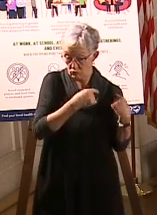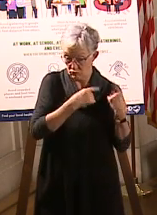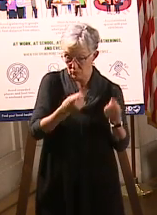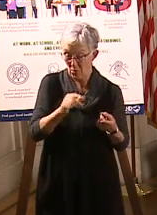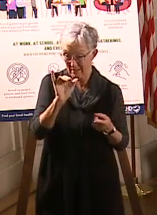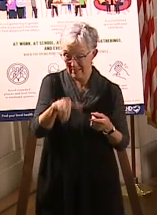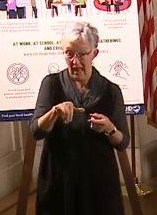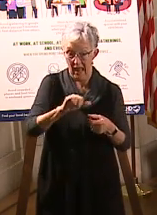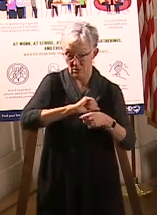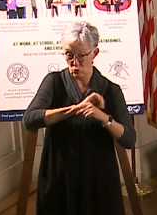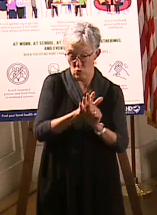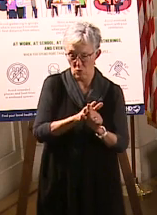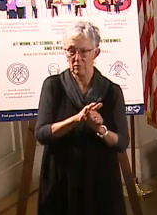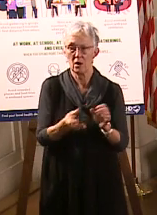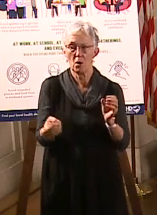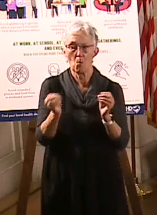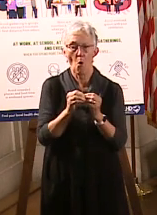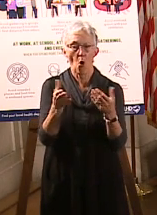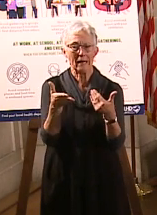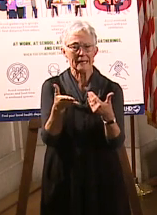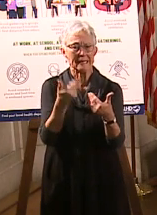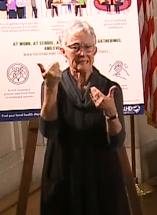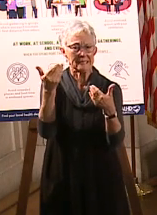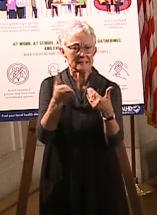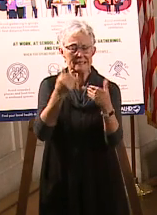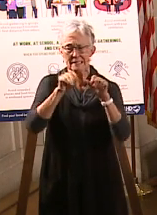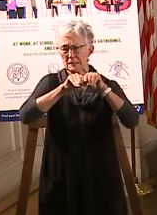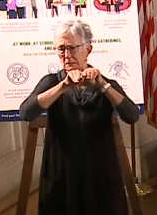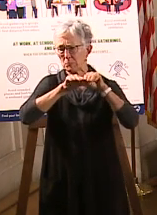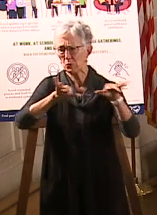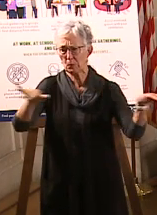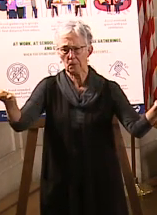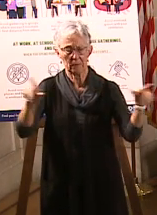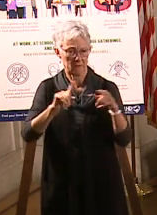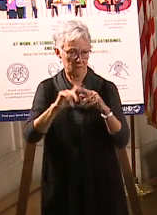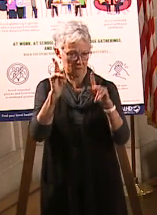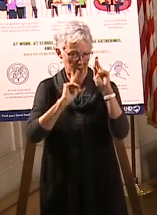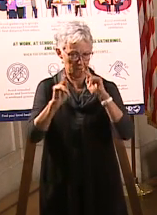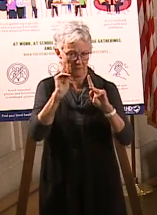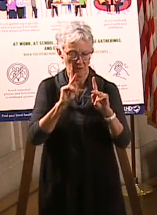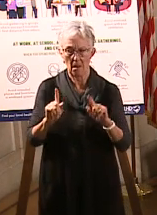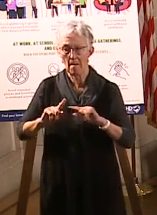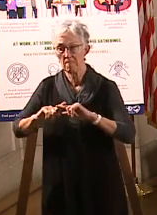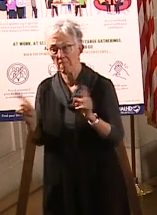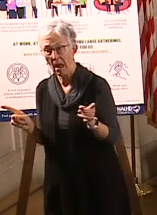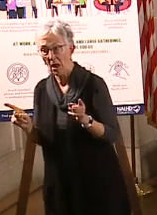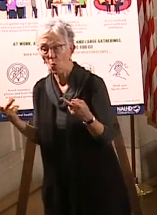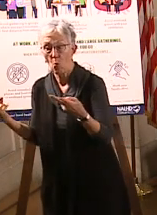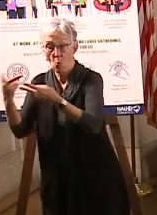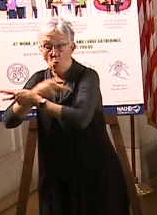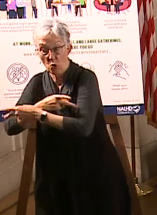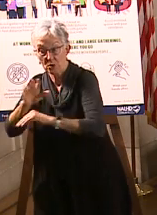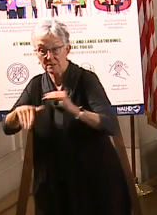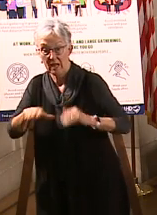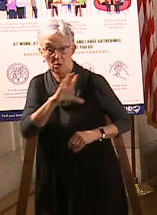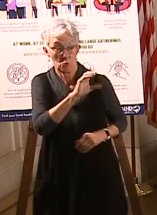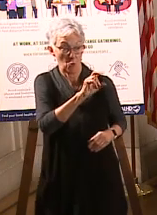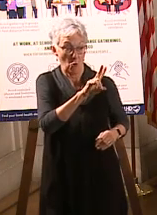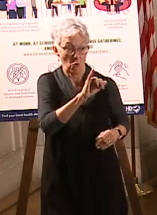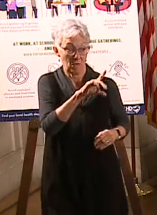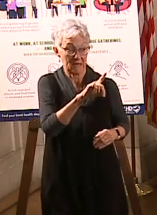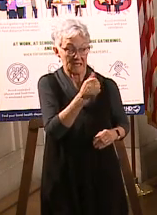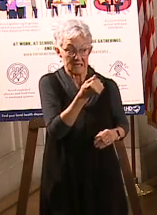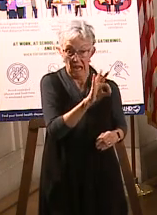more about it, it does not appear that it's going to be more severe and that we'll respond back to the vaccine. But to talk a little bit